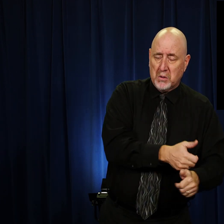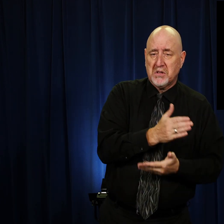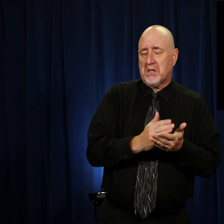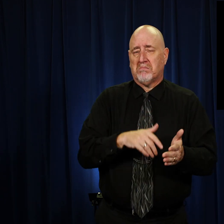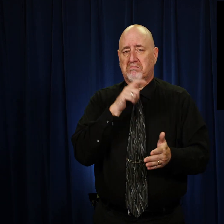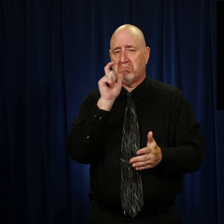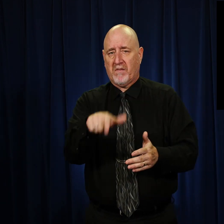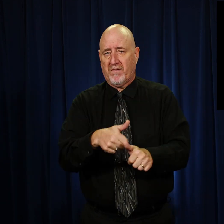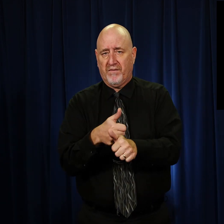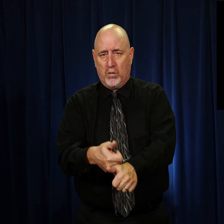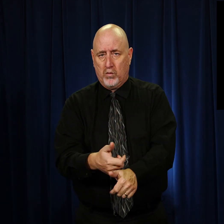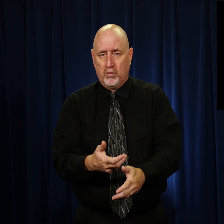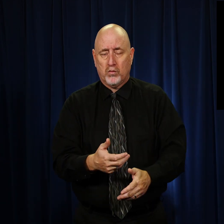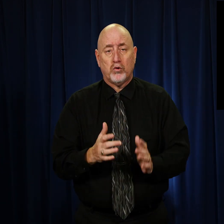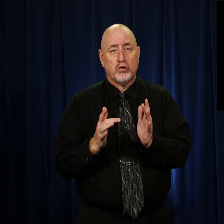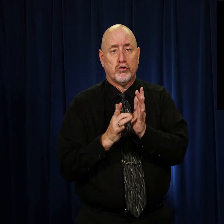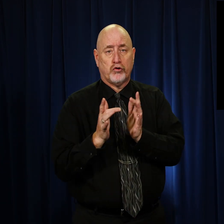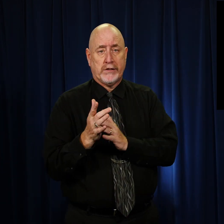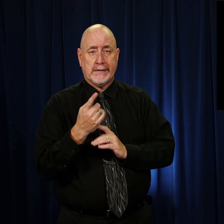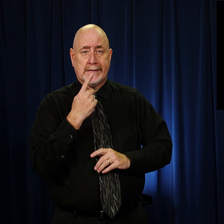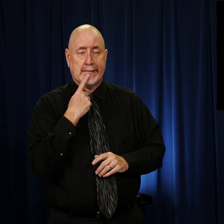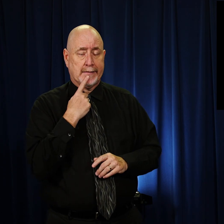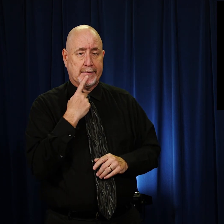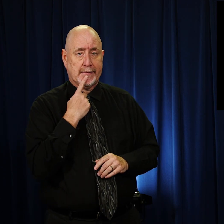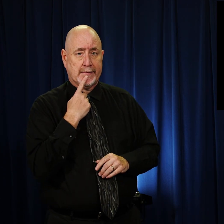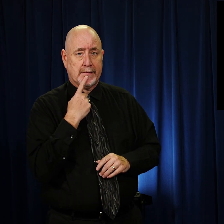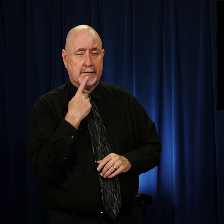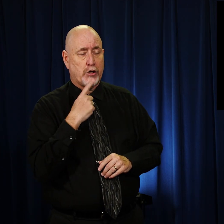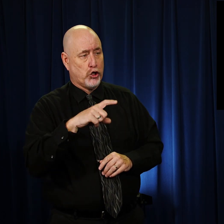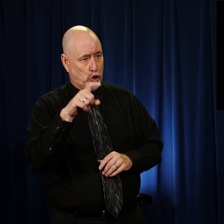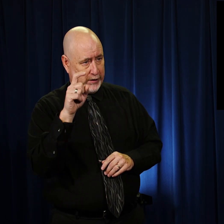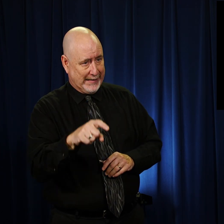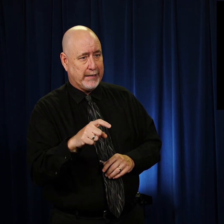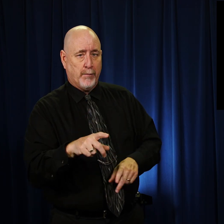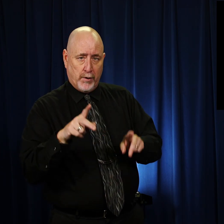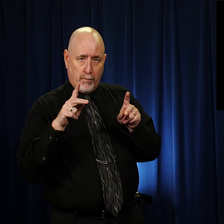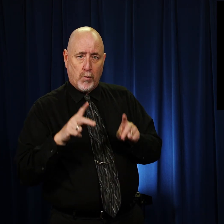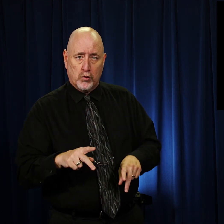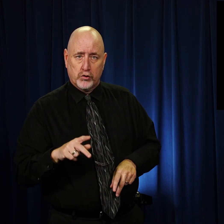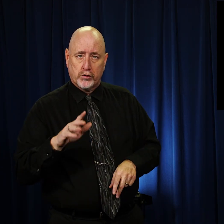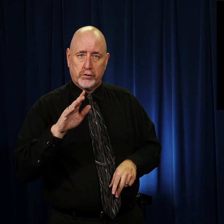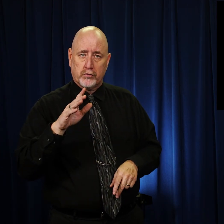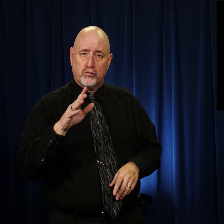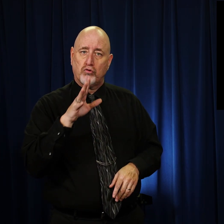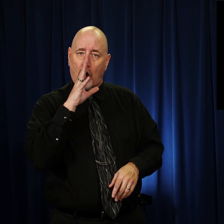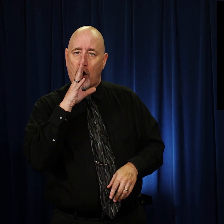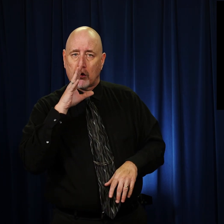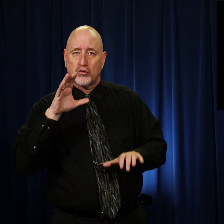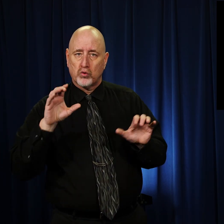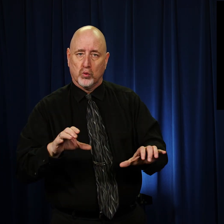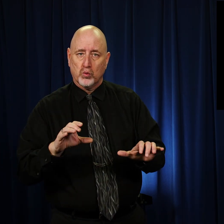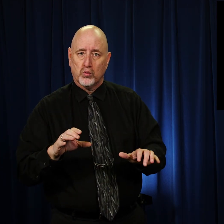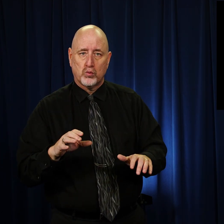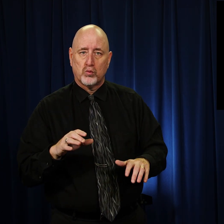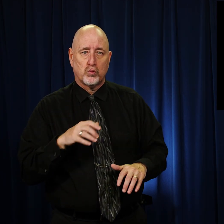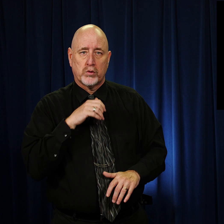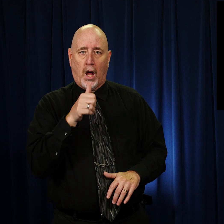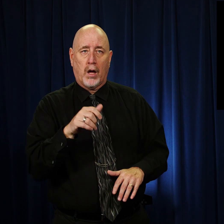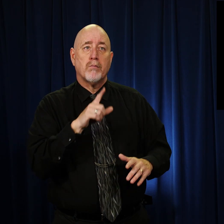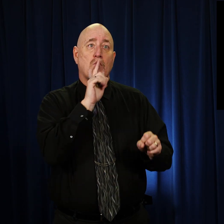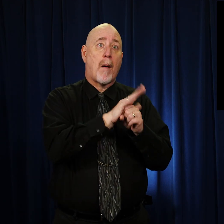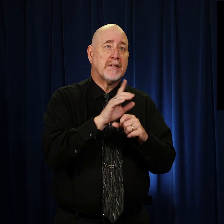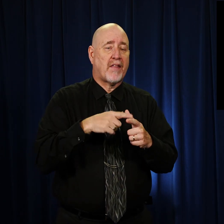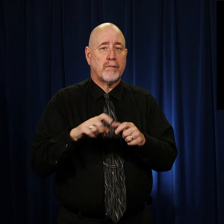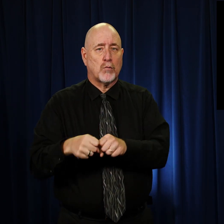not. Jesus comes and says, you need to be a person of your word. Now,